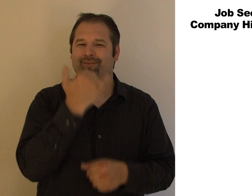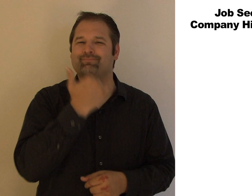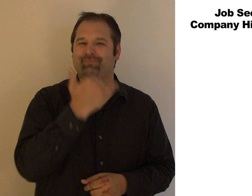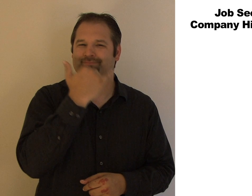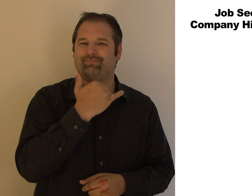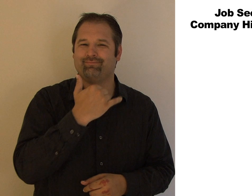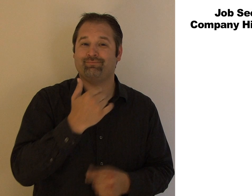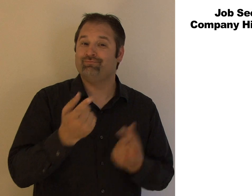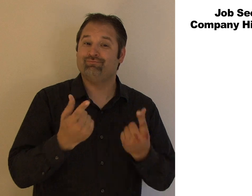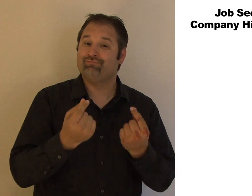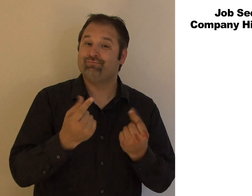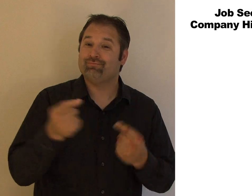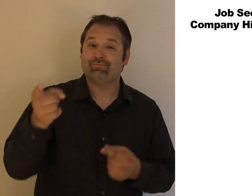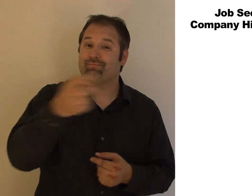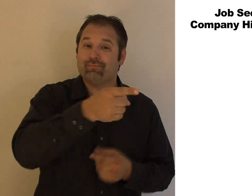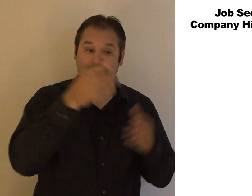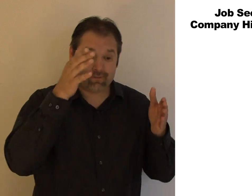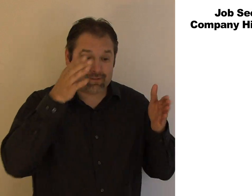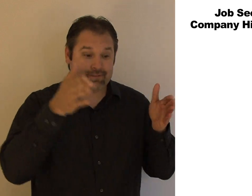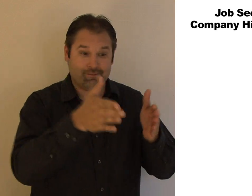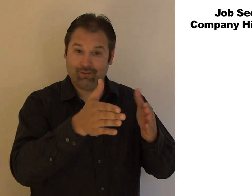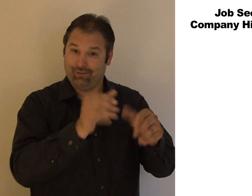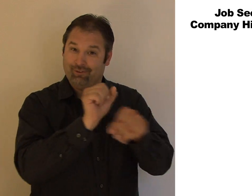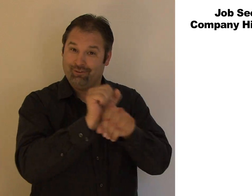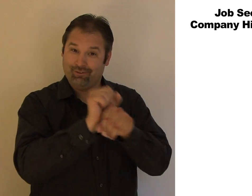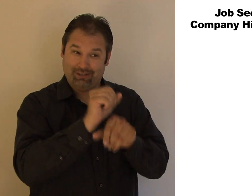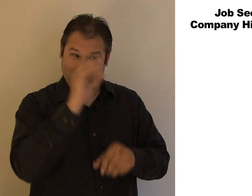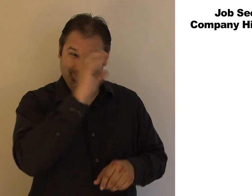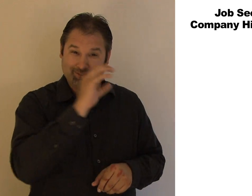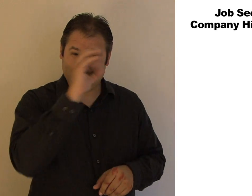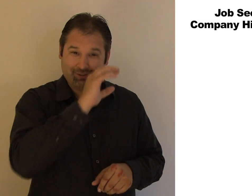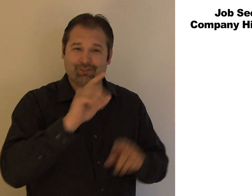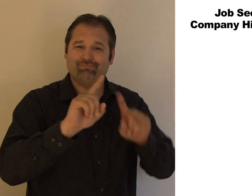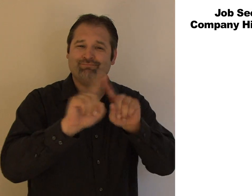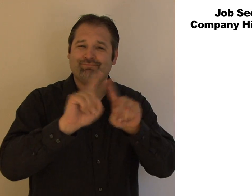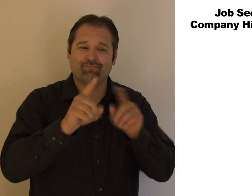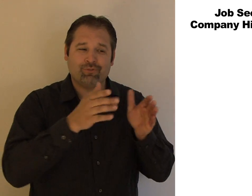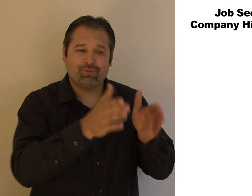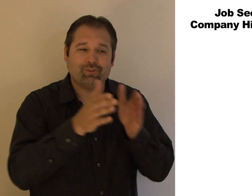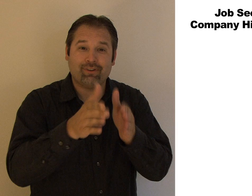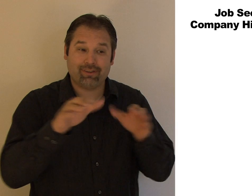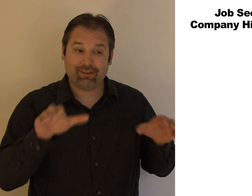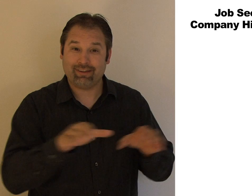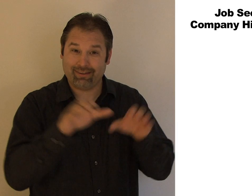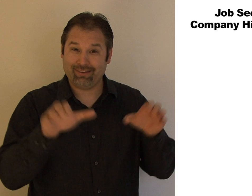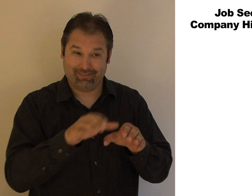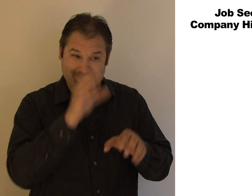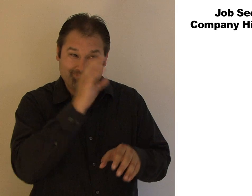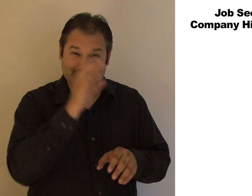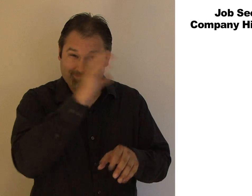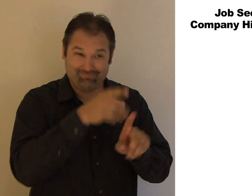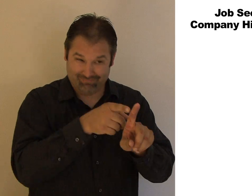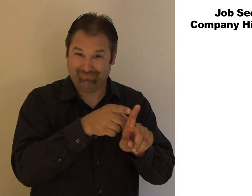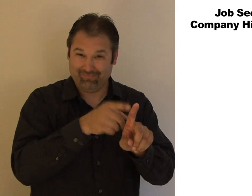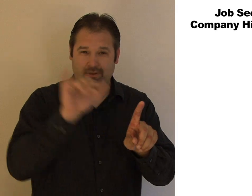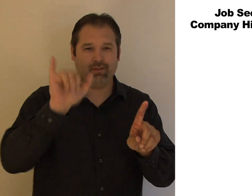Job seekers also make the mistake of focusing their job search methods on activities that companies rely less on when hiring new